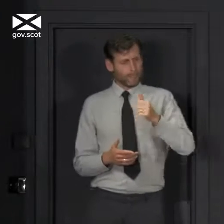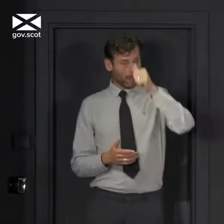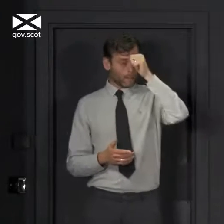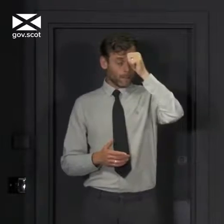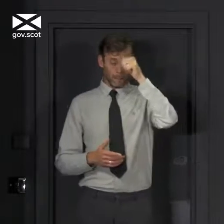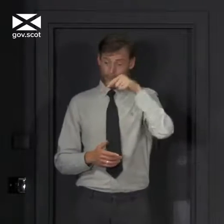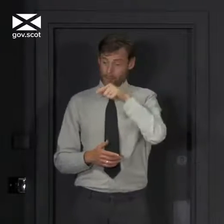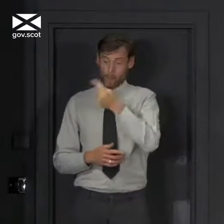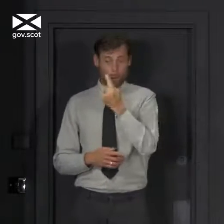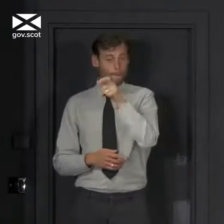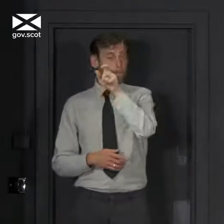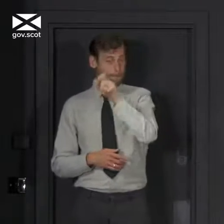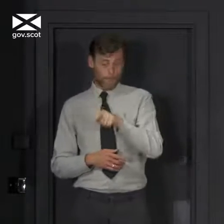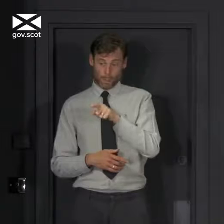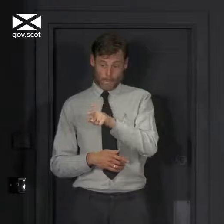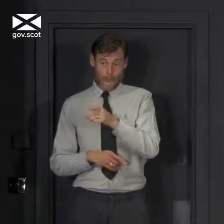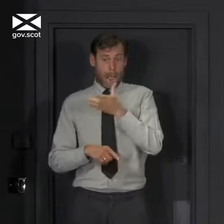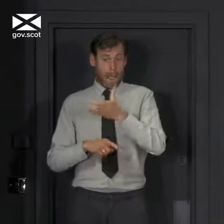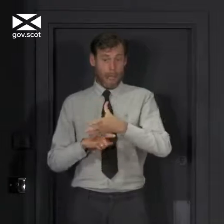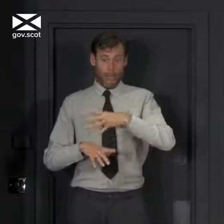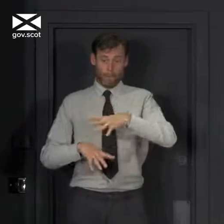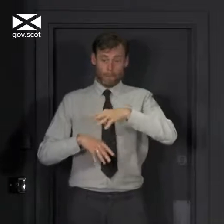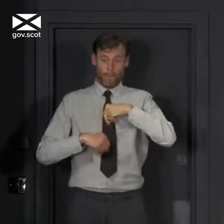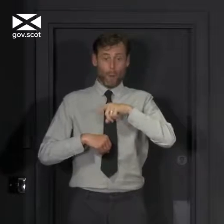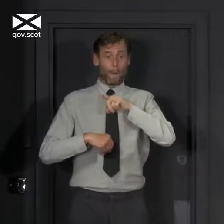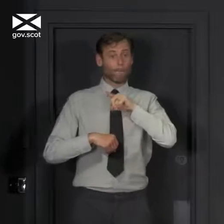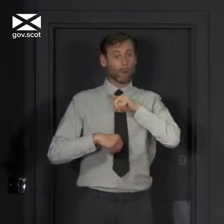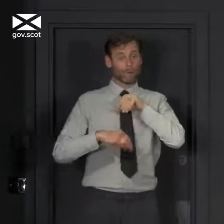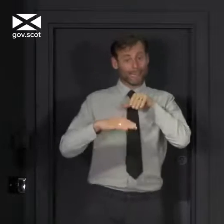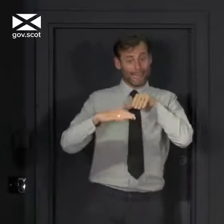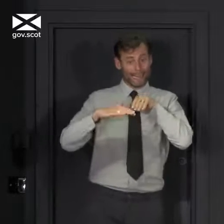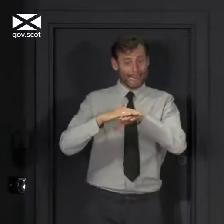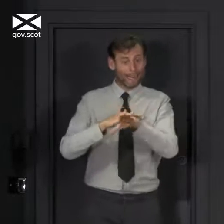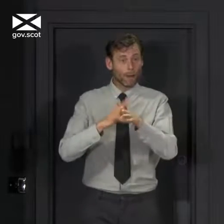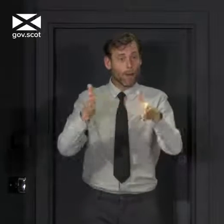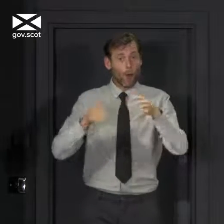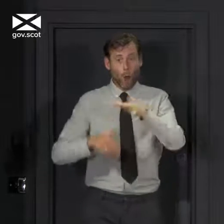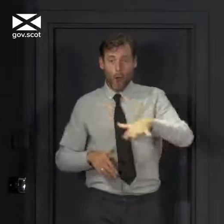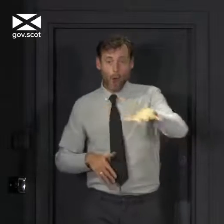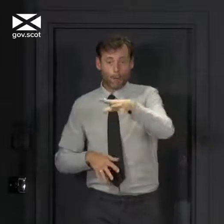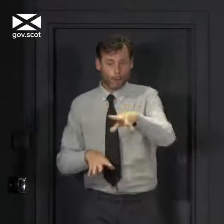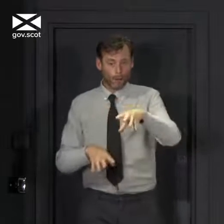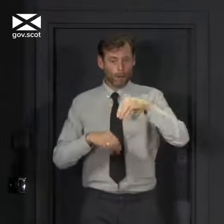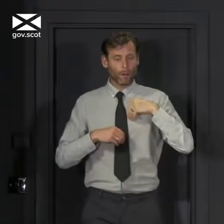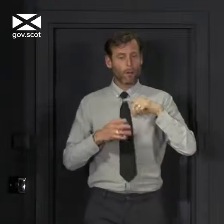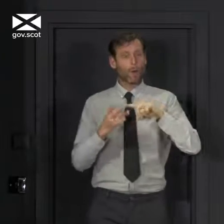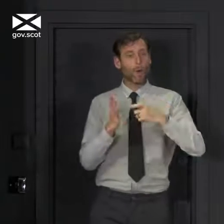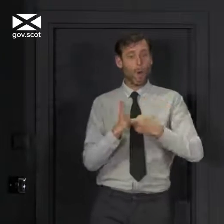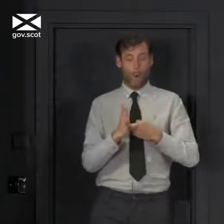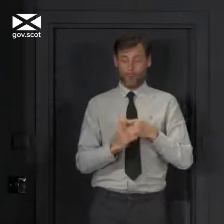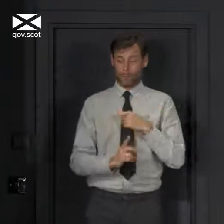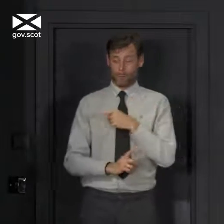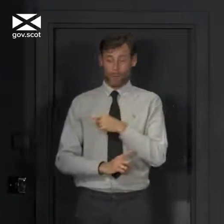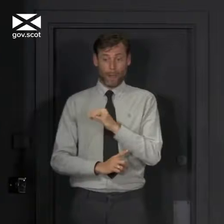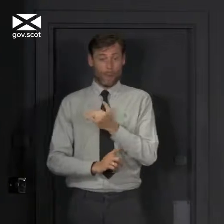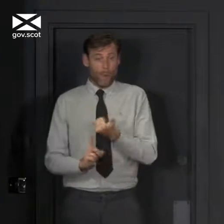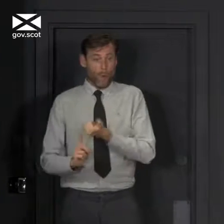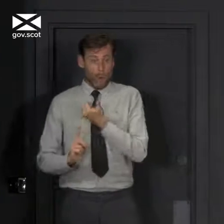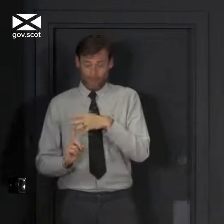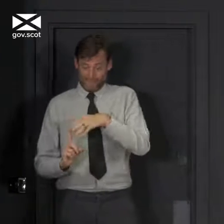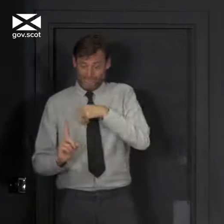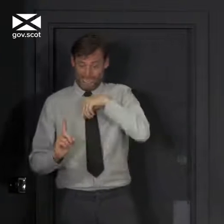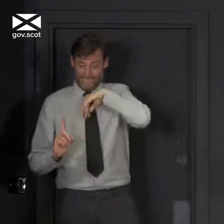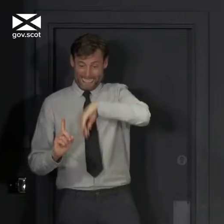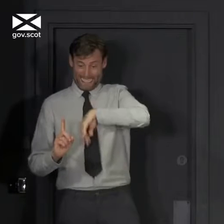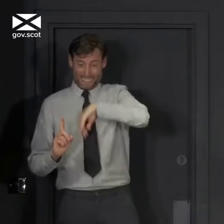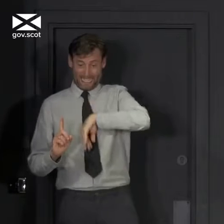whether someone acquired the virus in hospital or on the point when they were admitted, they already had the